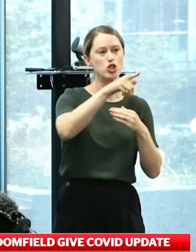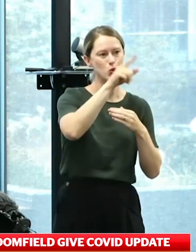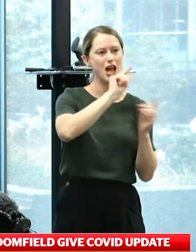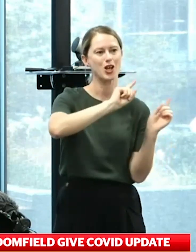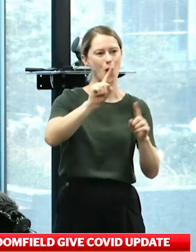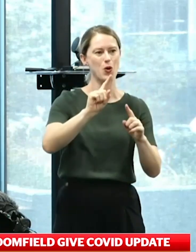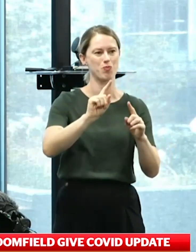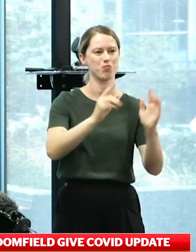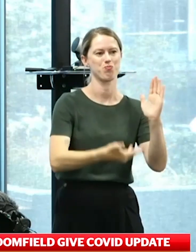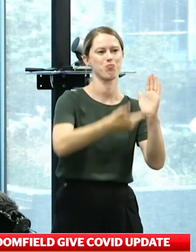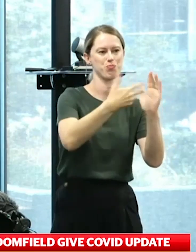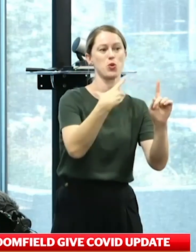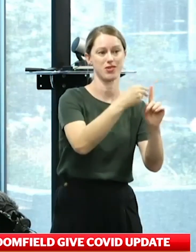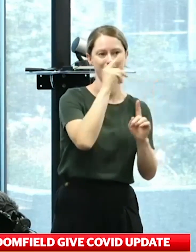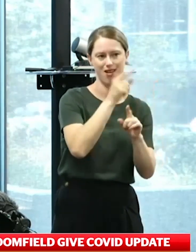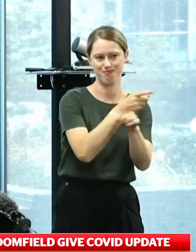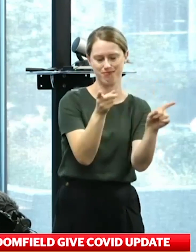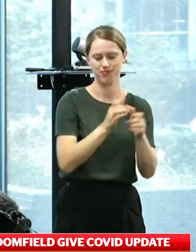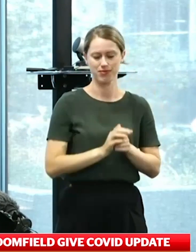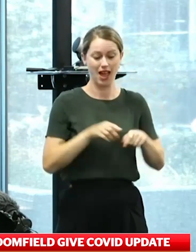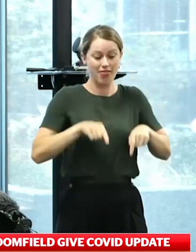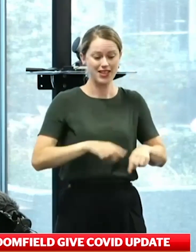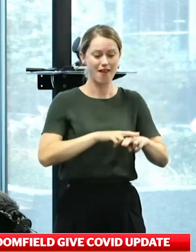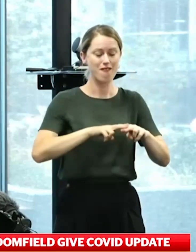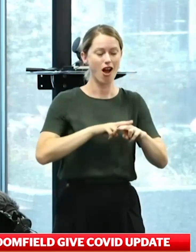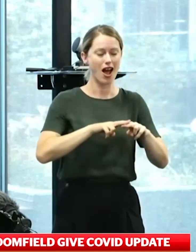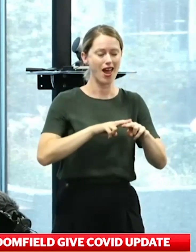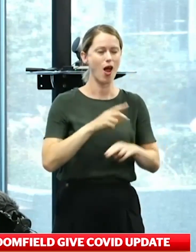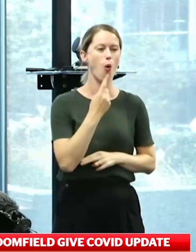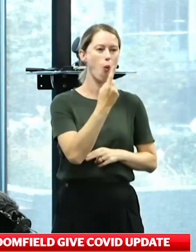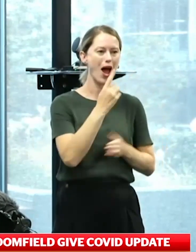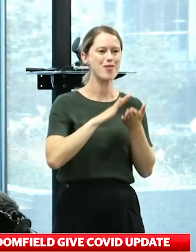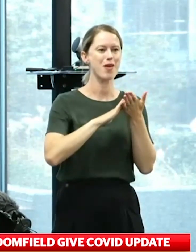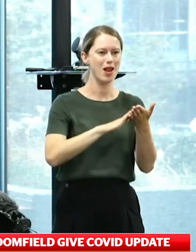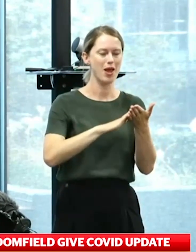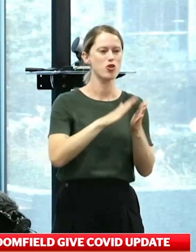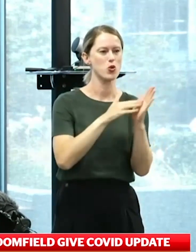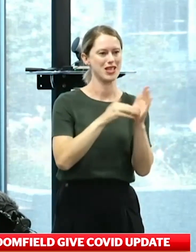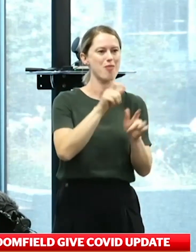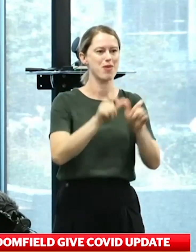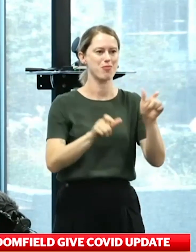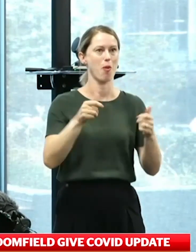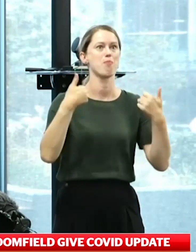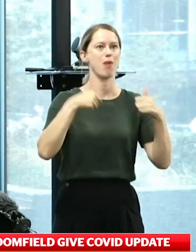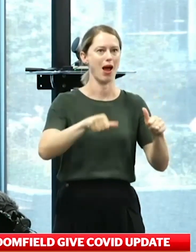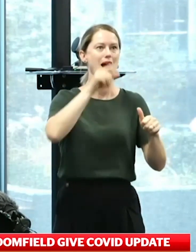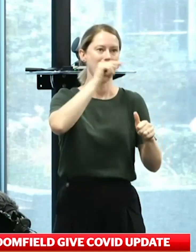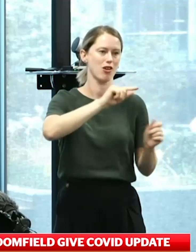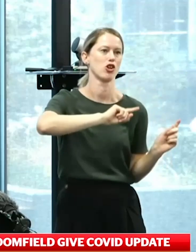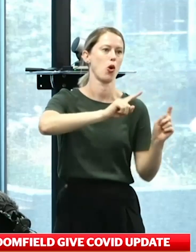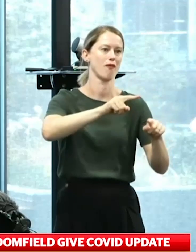get your booster. It means that on Friday, 1 million more New Zealanders will be able to get their